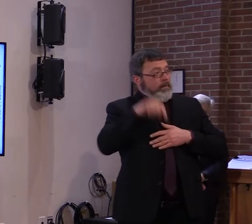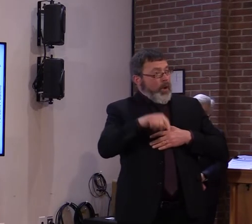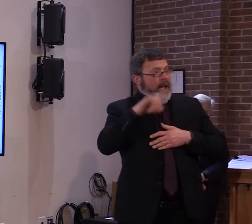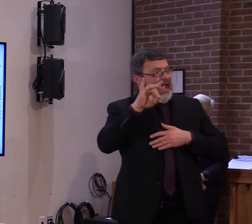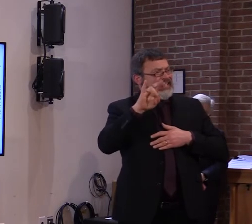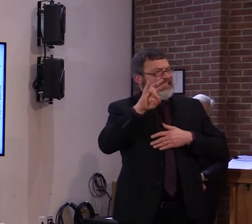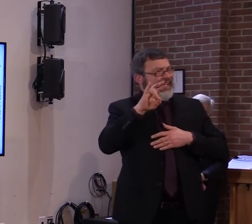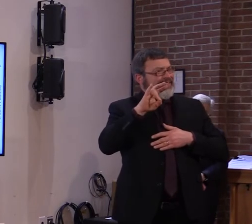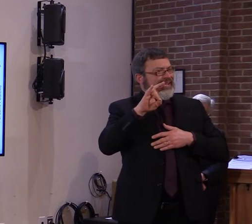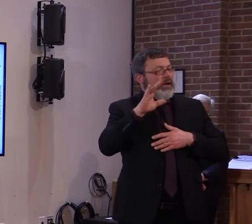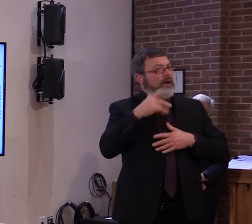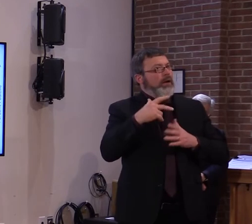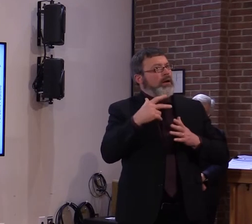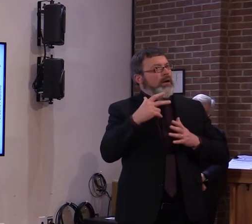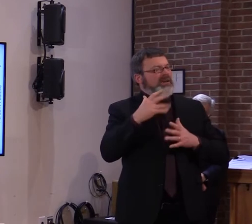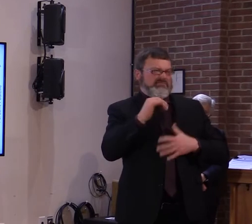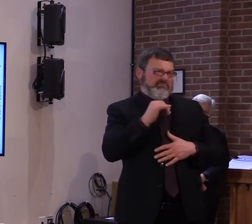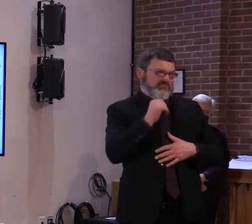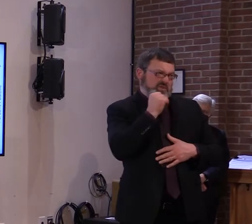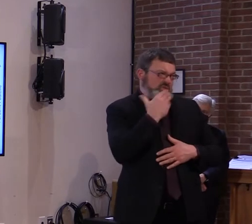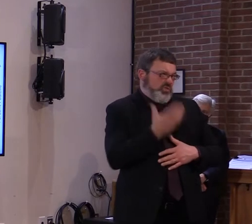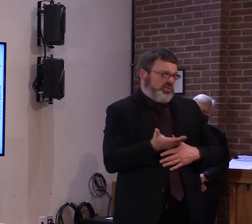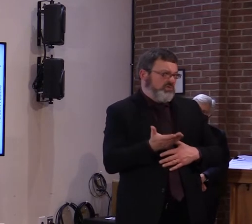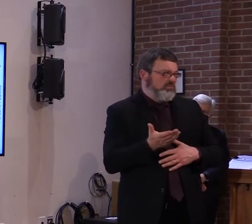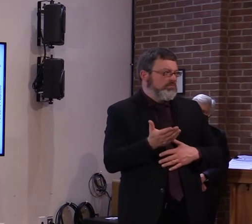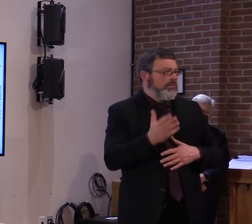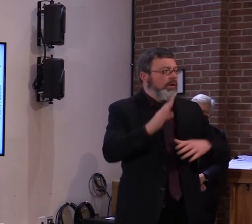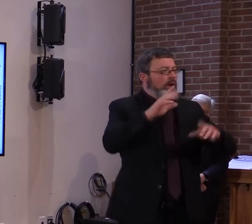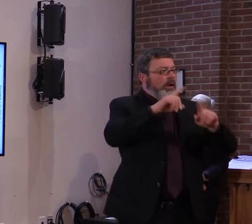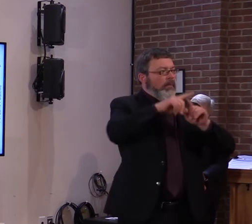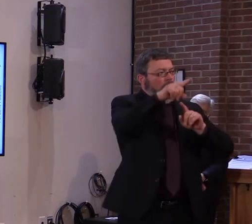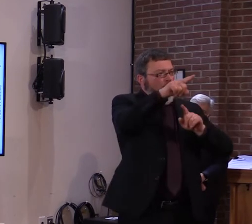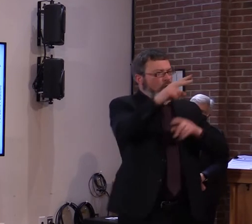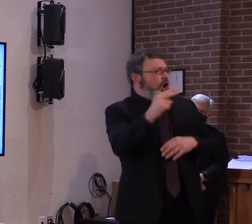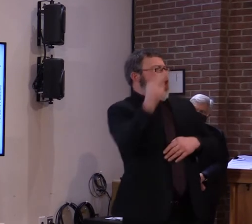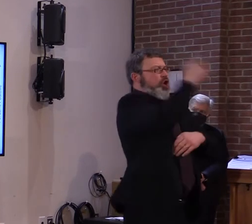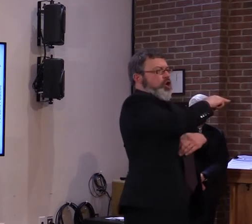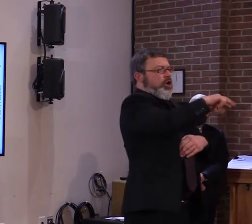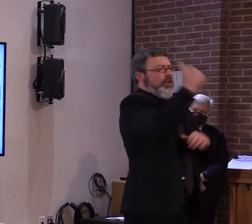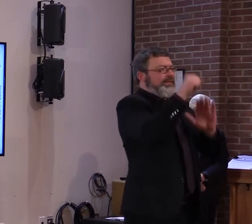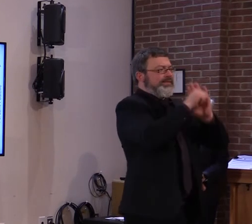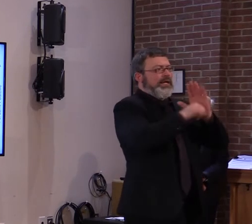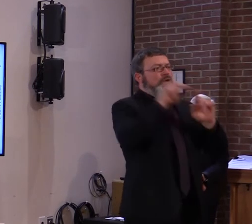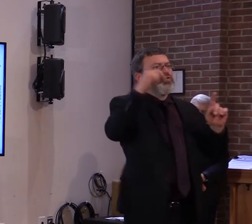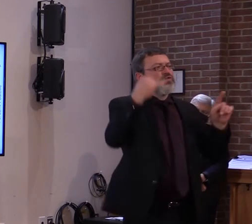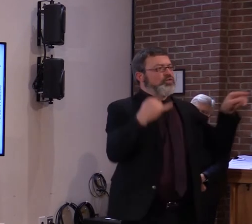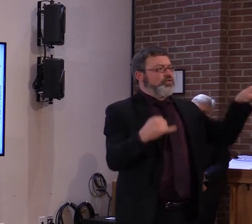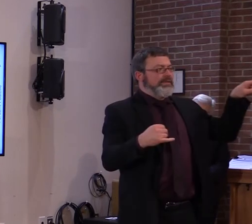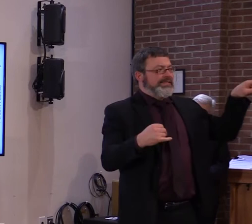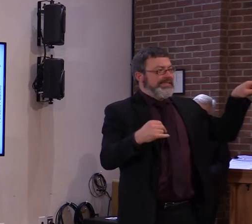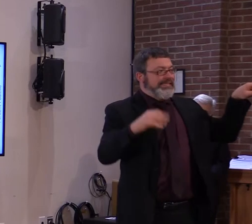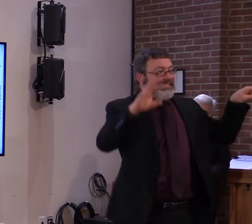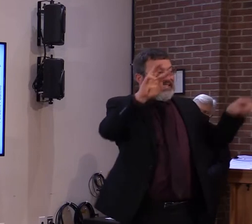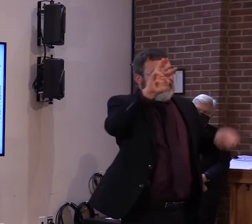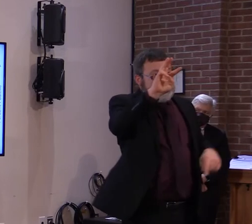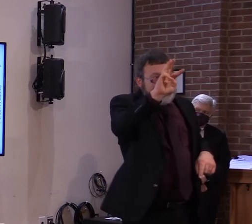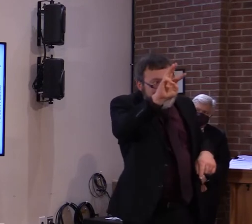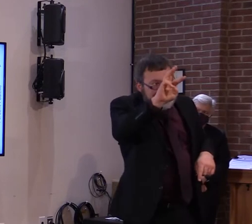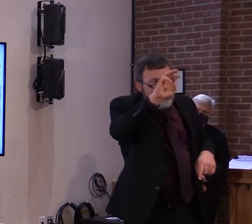states like New Jersey are now well in the 6 to 10% range. Some states in the